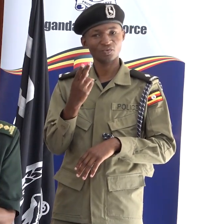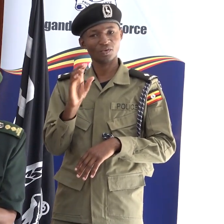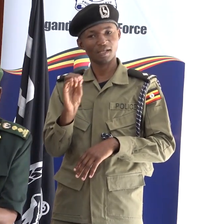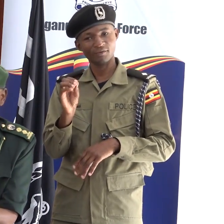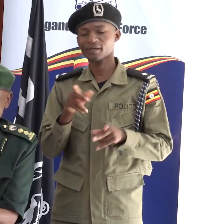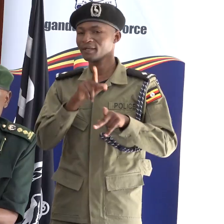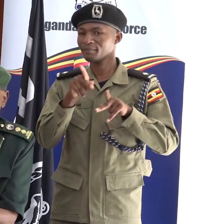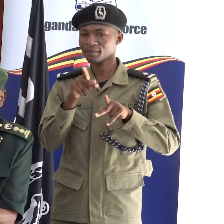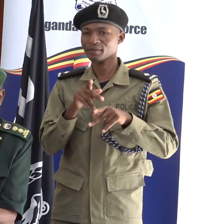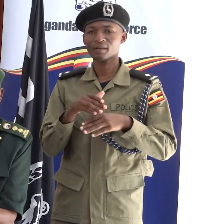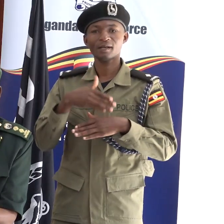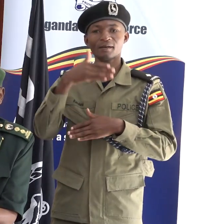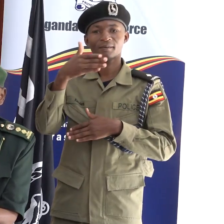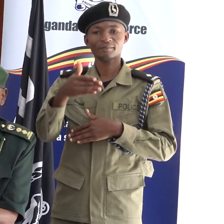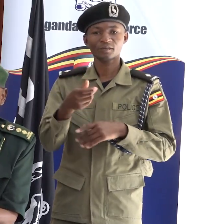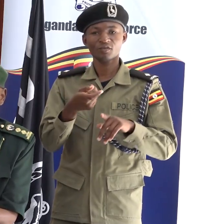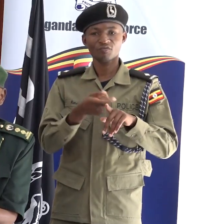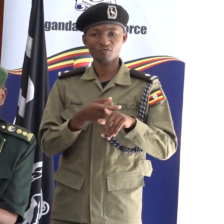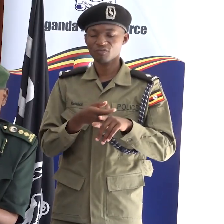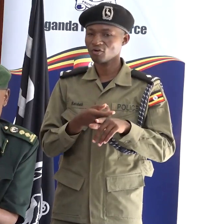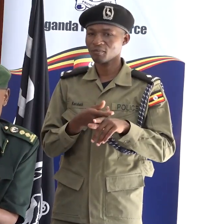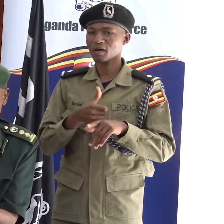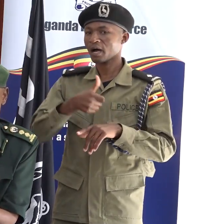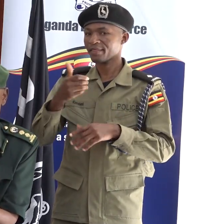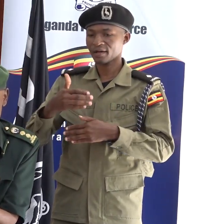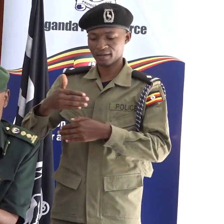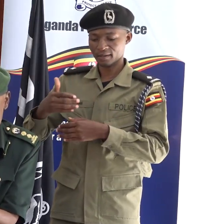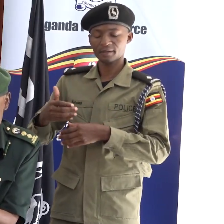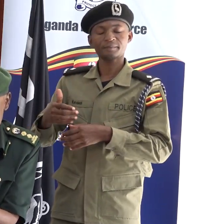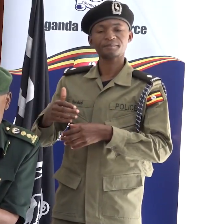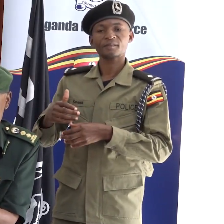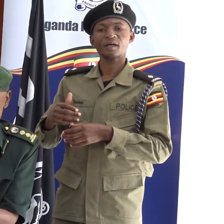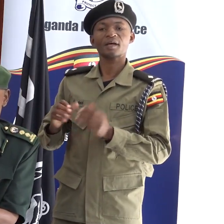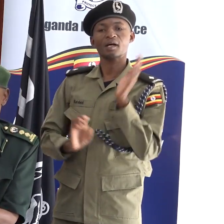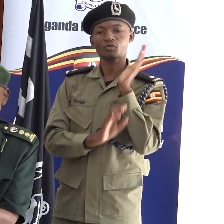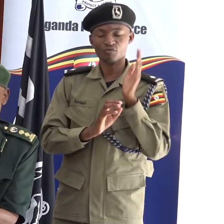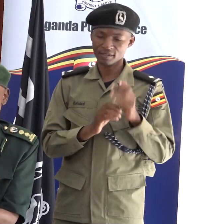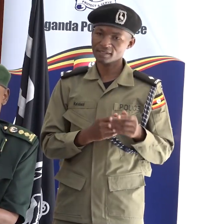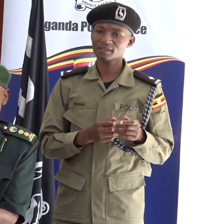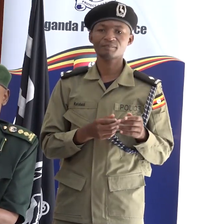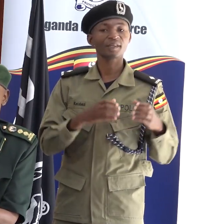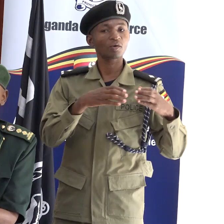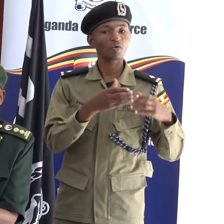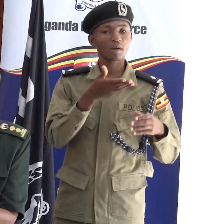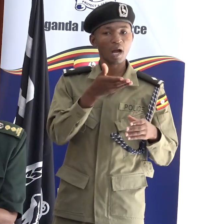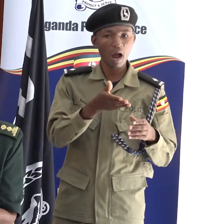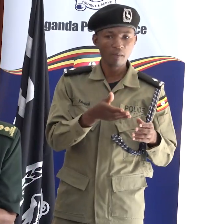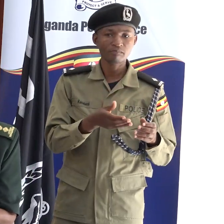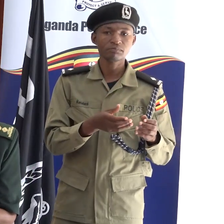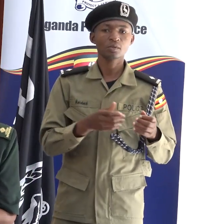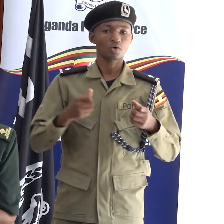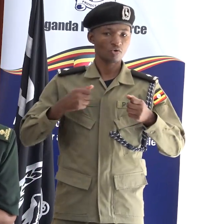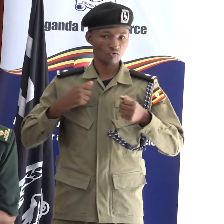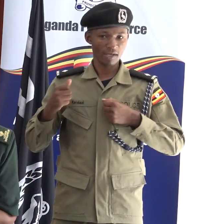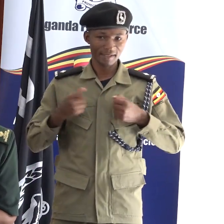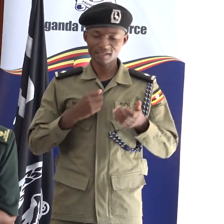people across, who came from across. They had the Rwandese passports, they had the national IDs